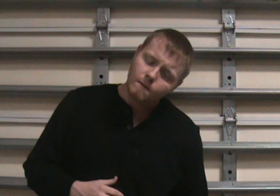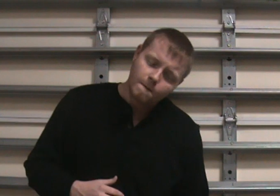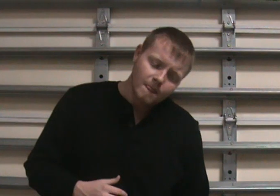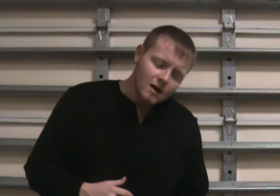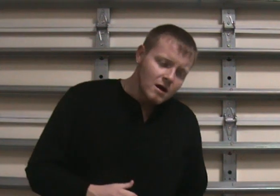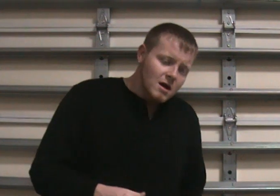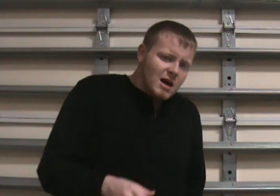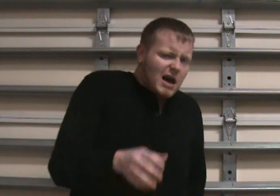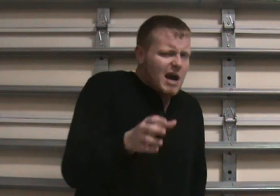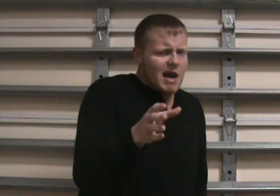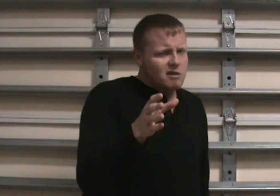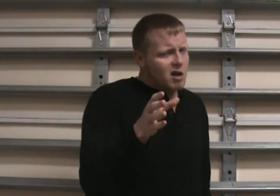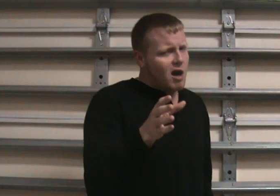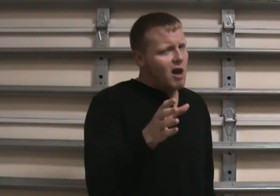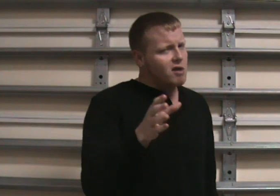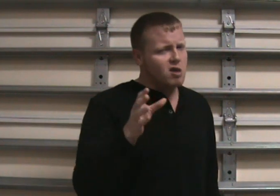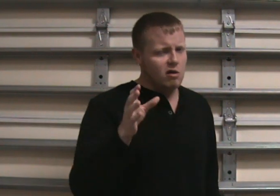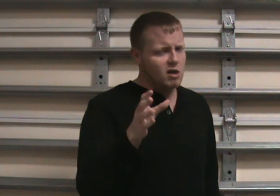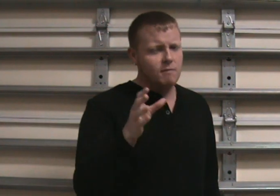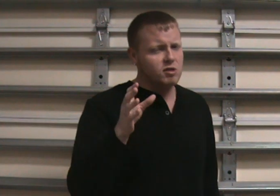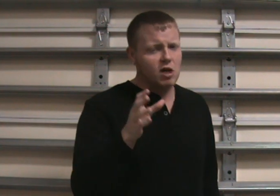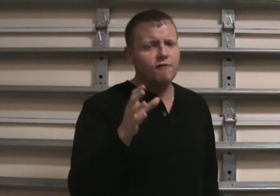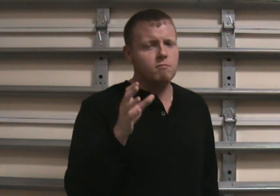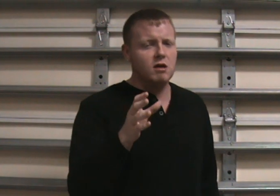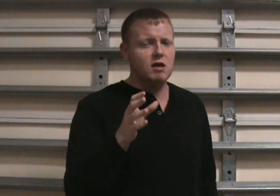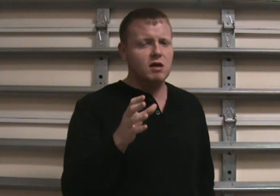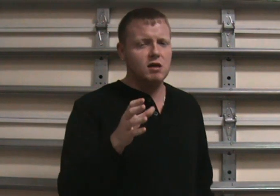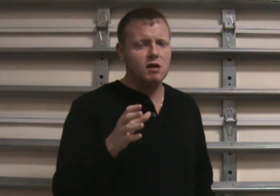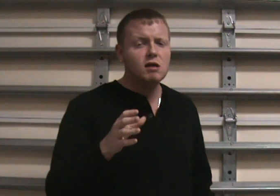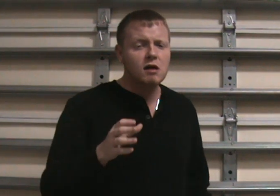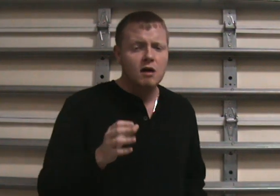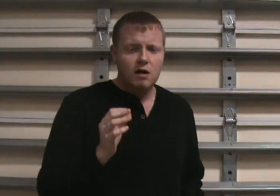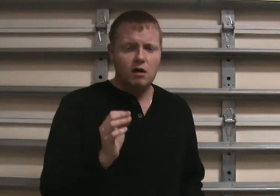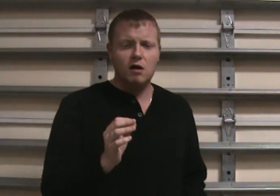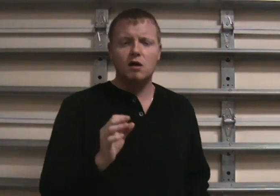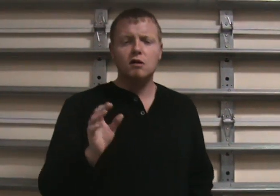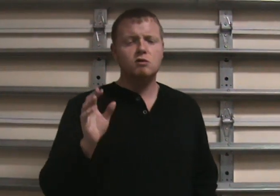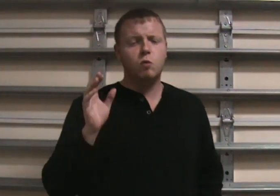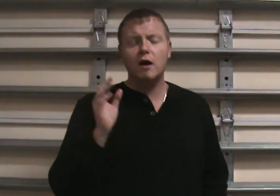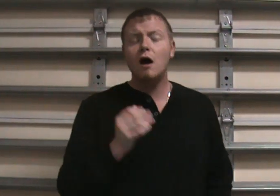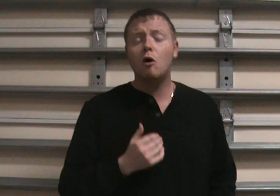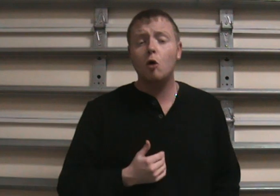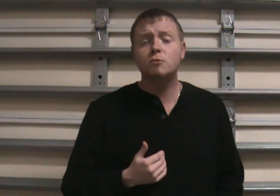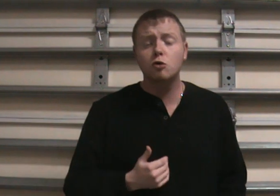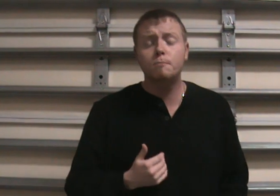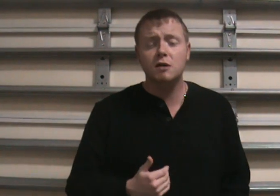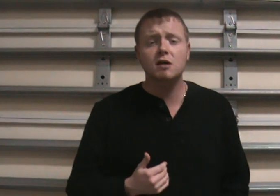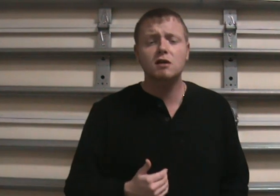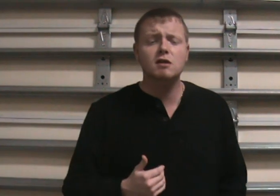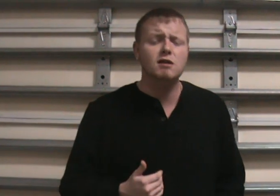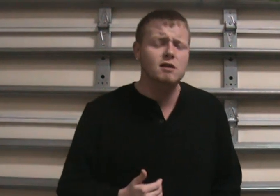I know your image over me is what I hope to be.